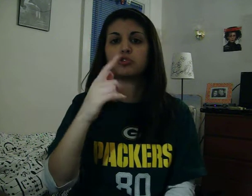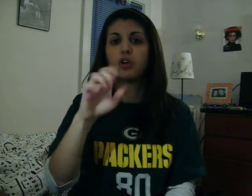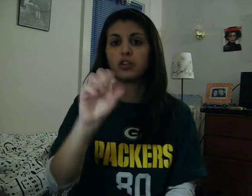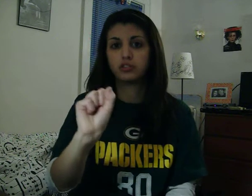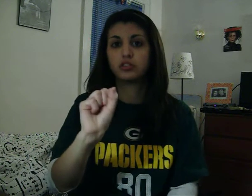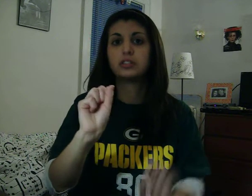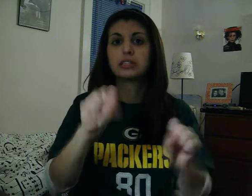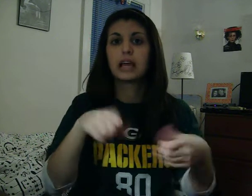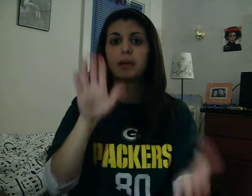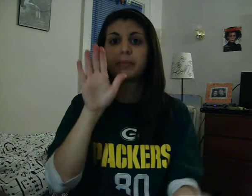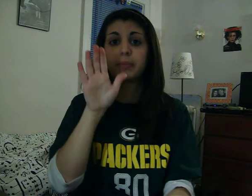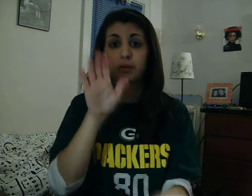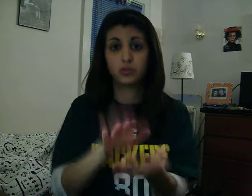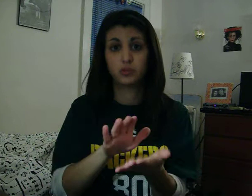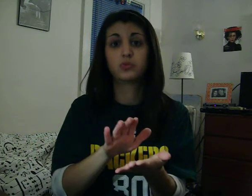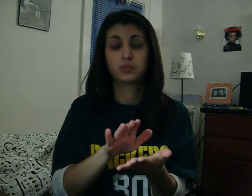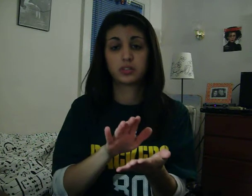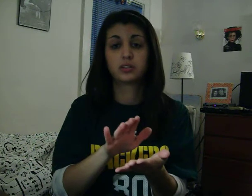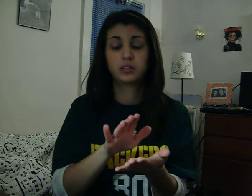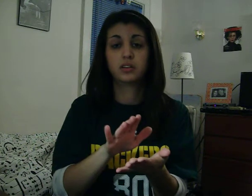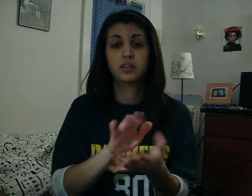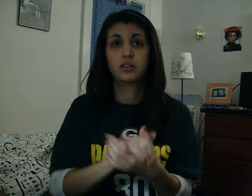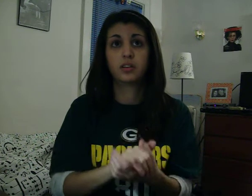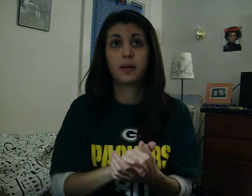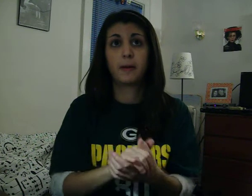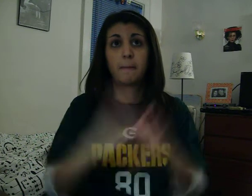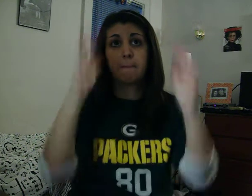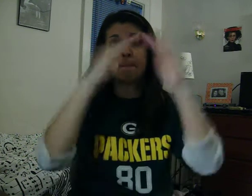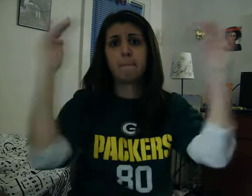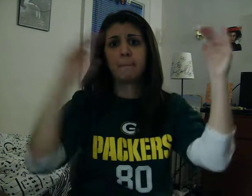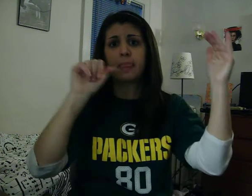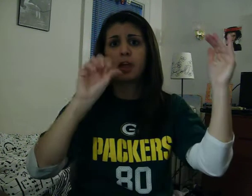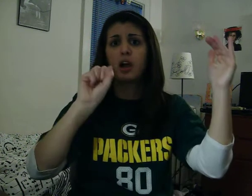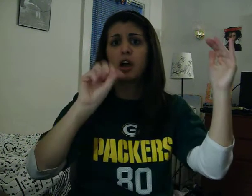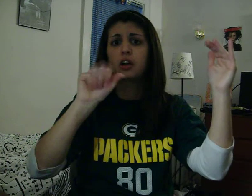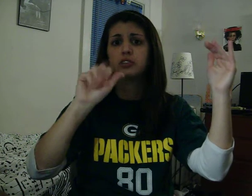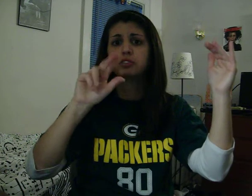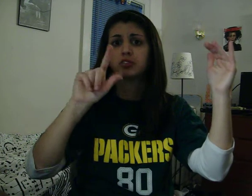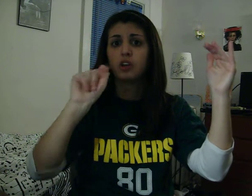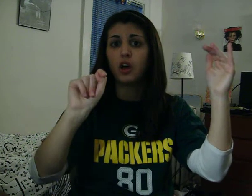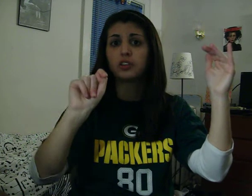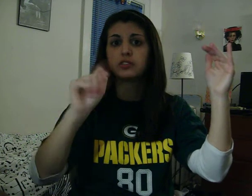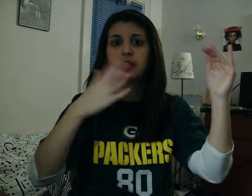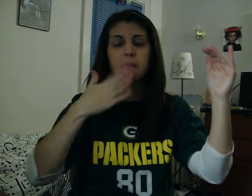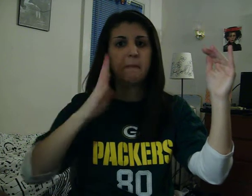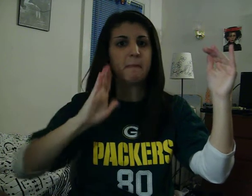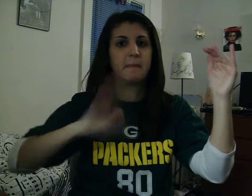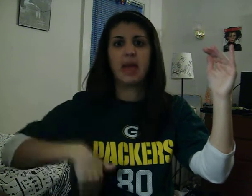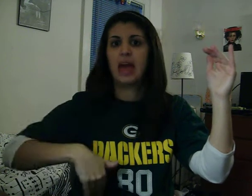lessened from, for example, assault to simple assault. And also the defendant may be able